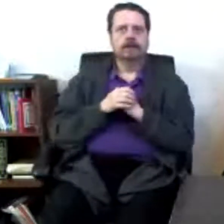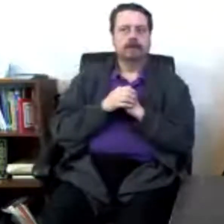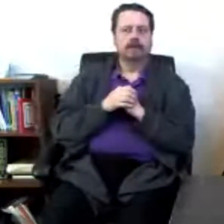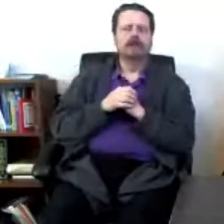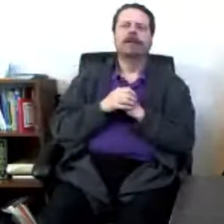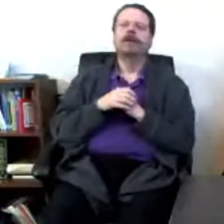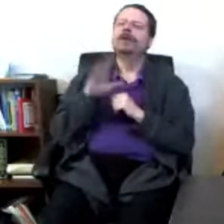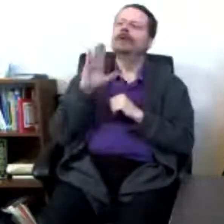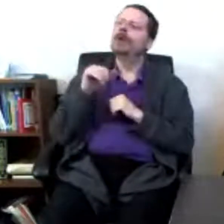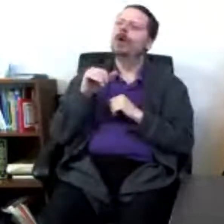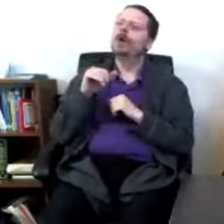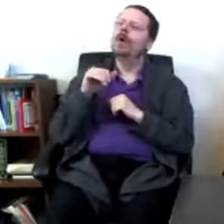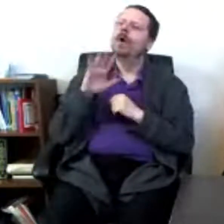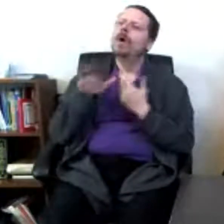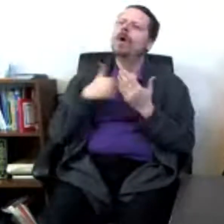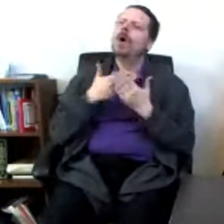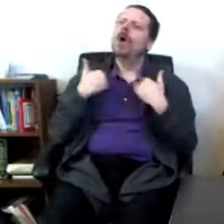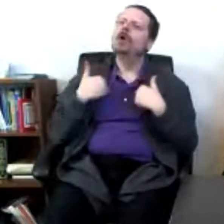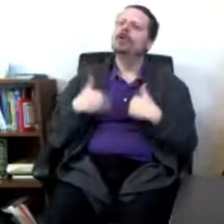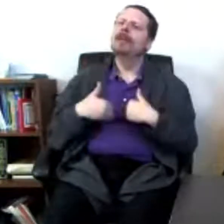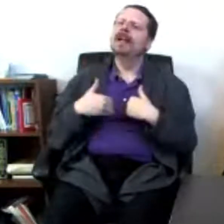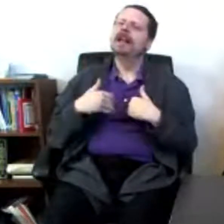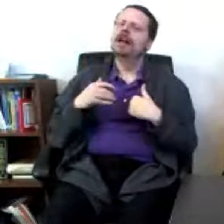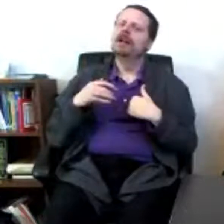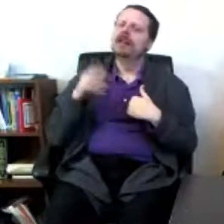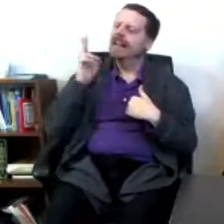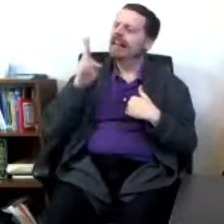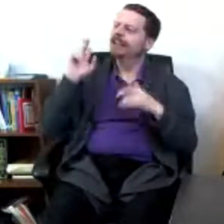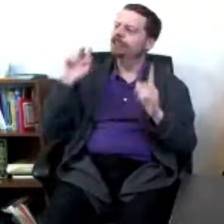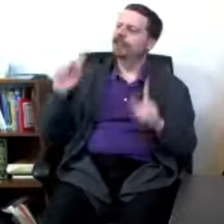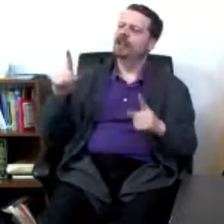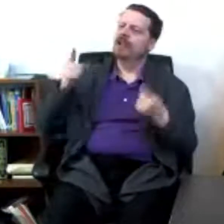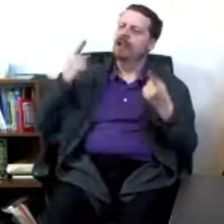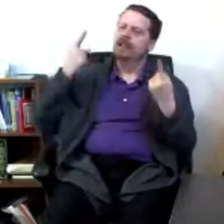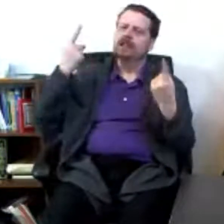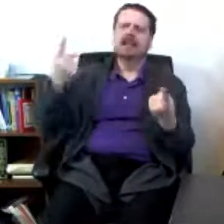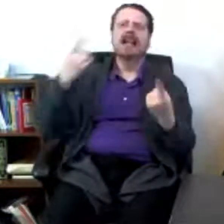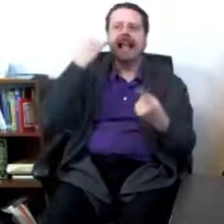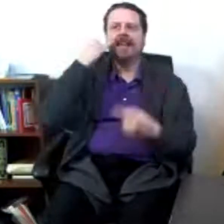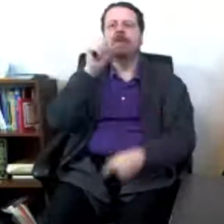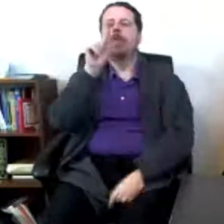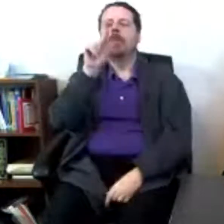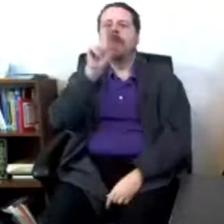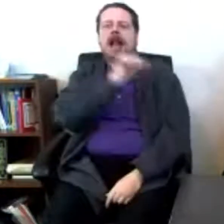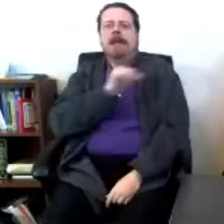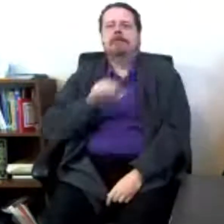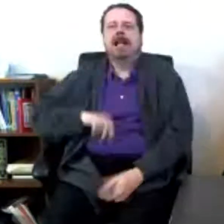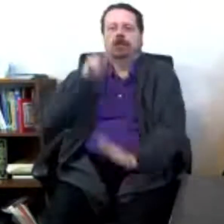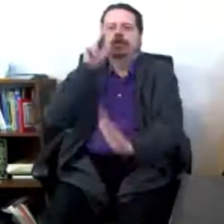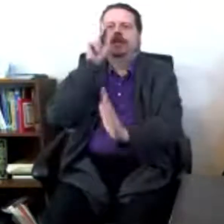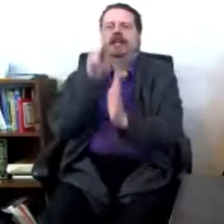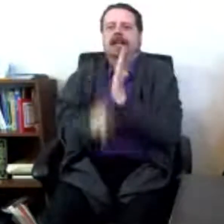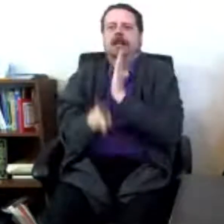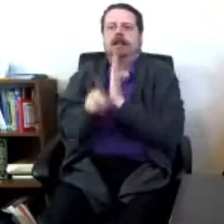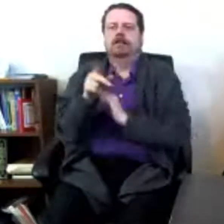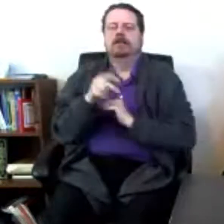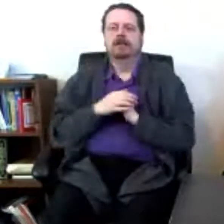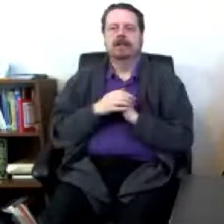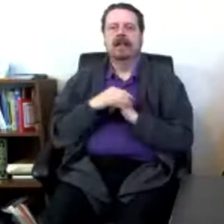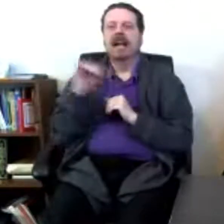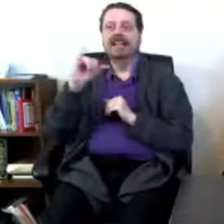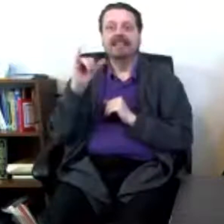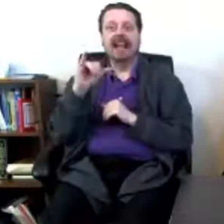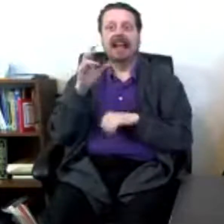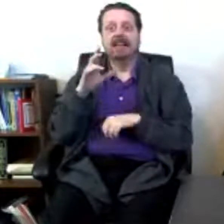you know that all humanity, all throughout history, if you kill an ambassador, it is taken as